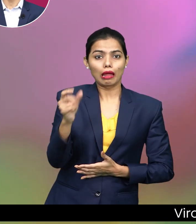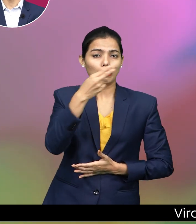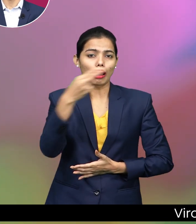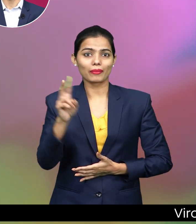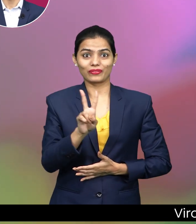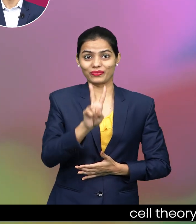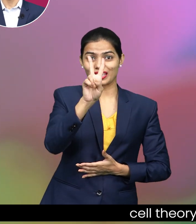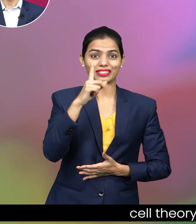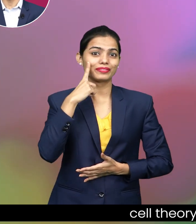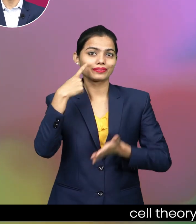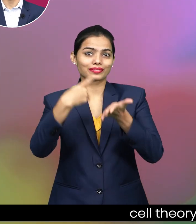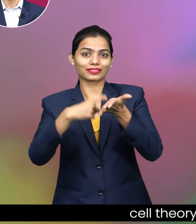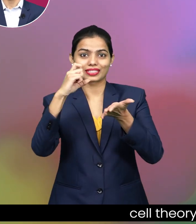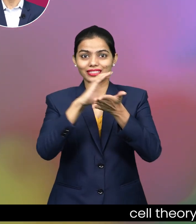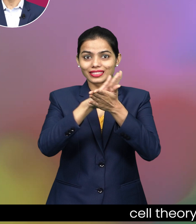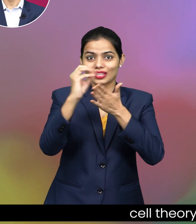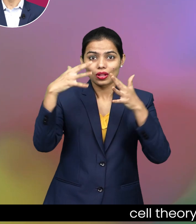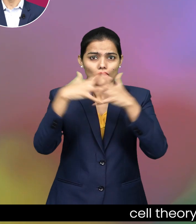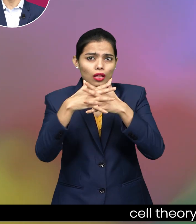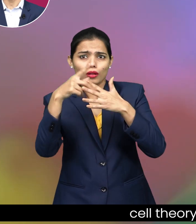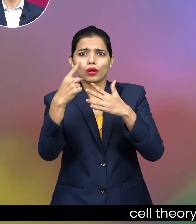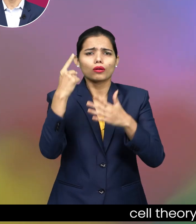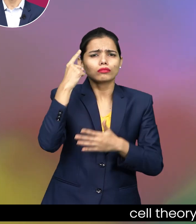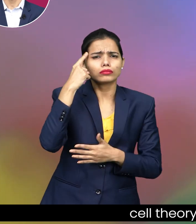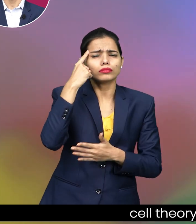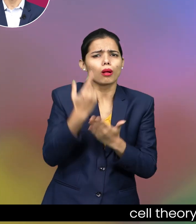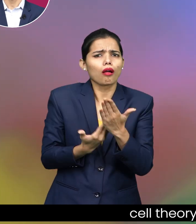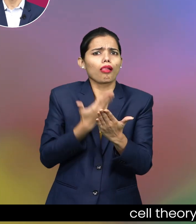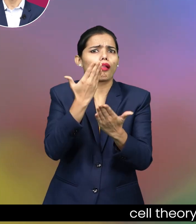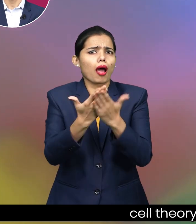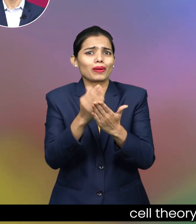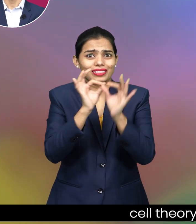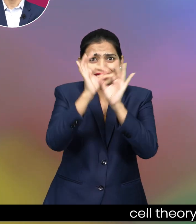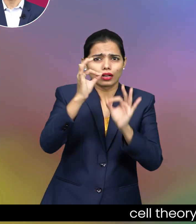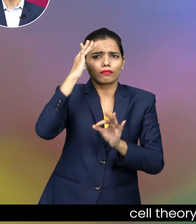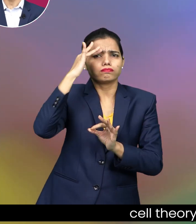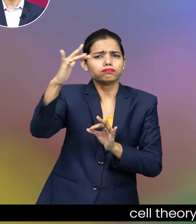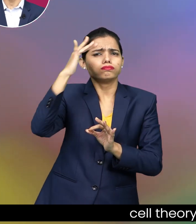Virchow proposed cell theory and gave the phrase